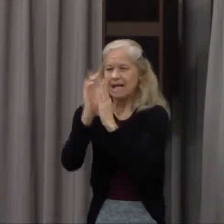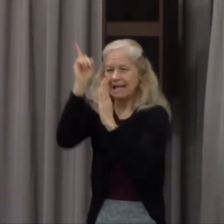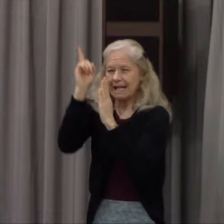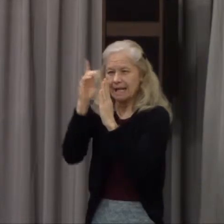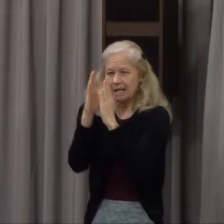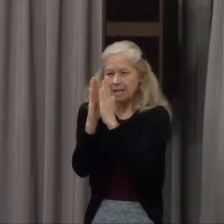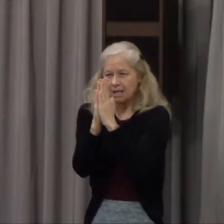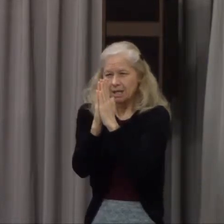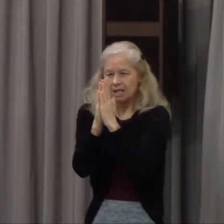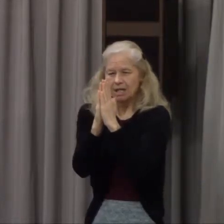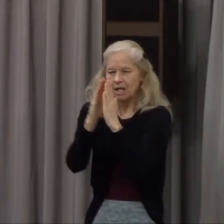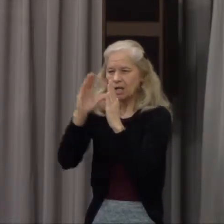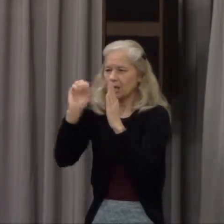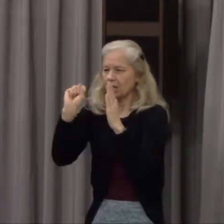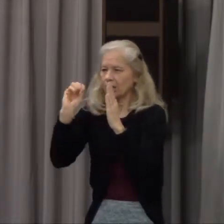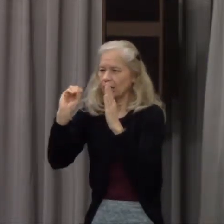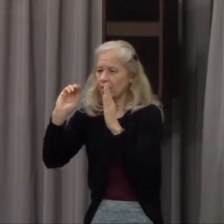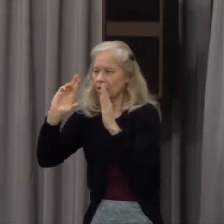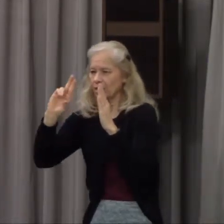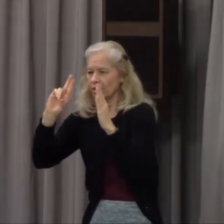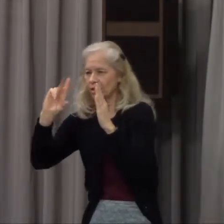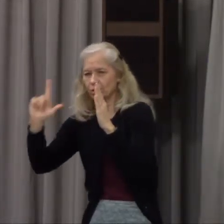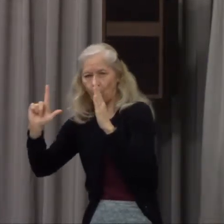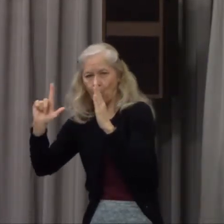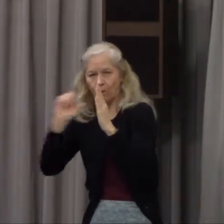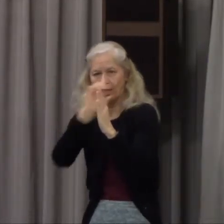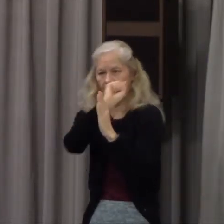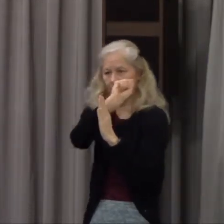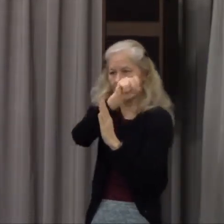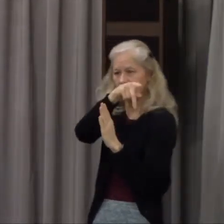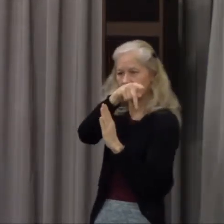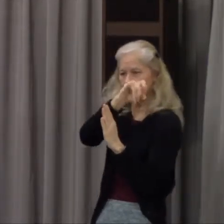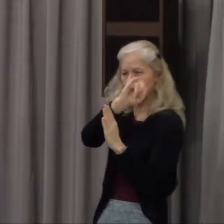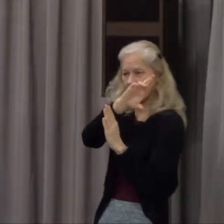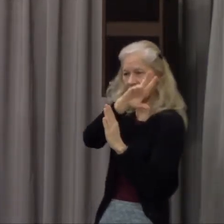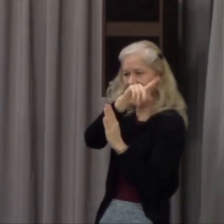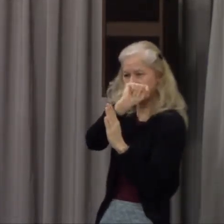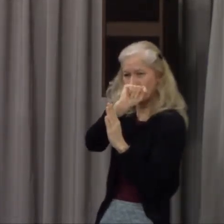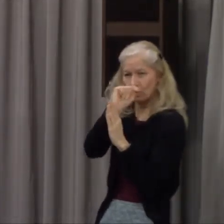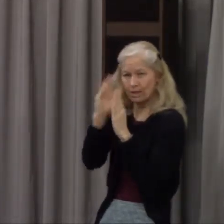Let's talk about that. God knows that us deep within.